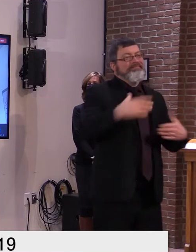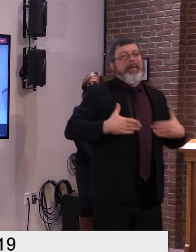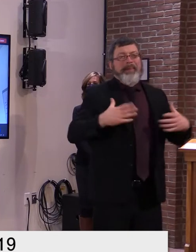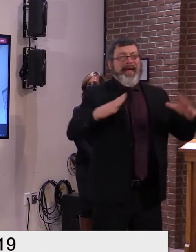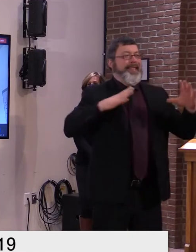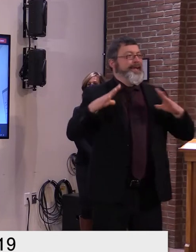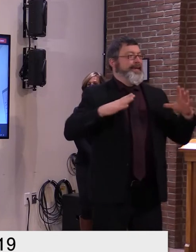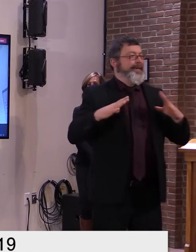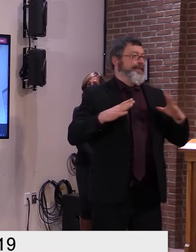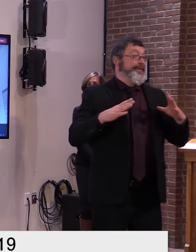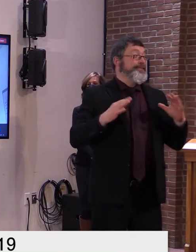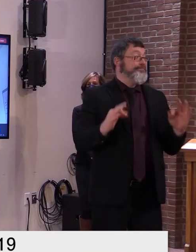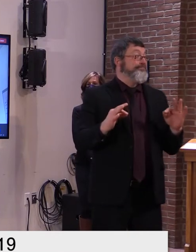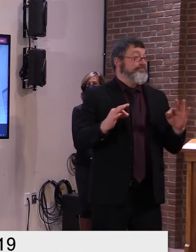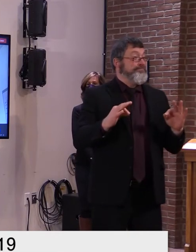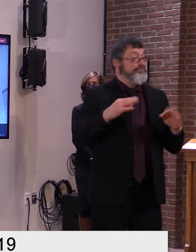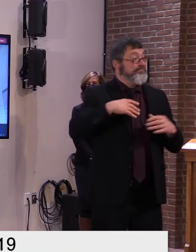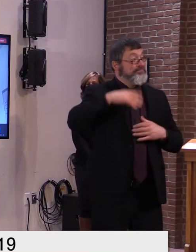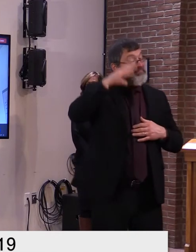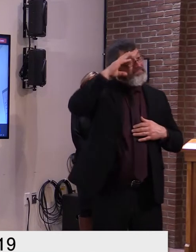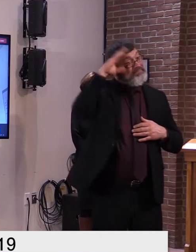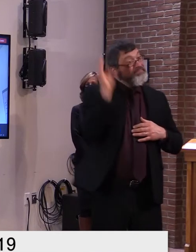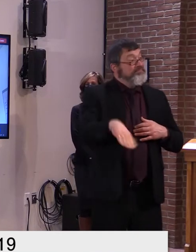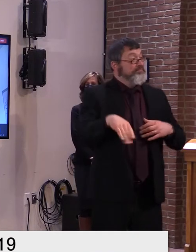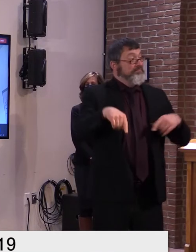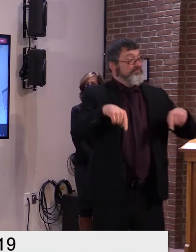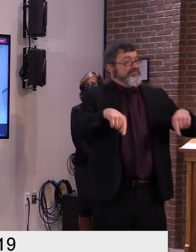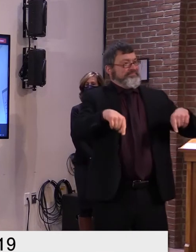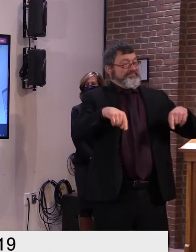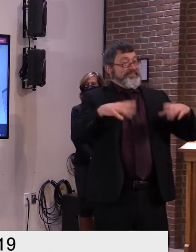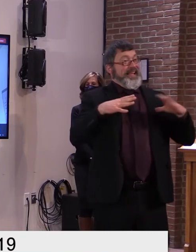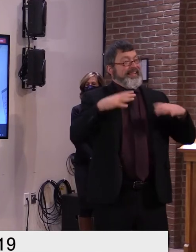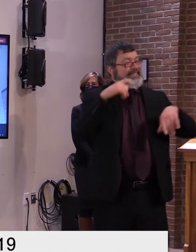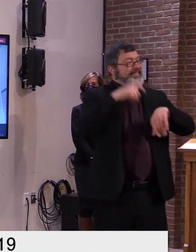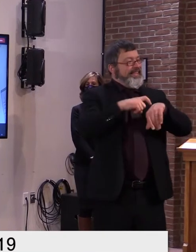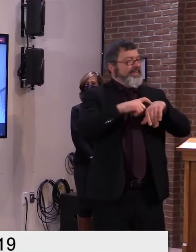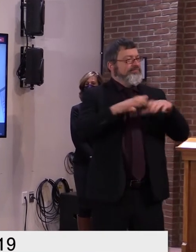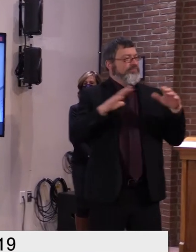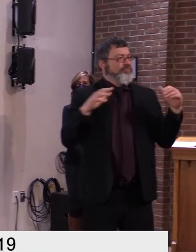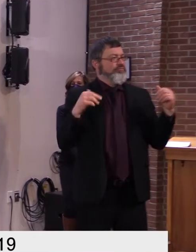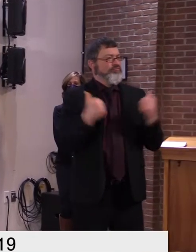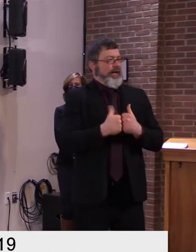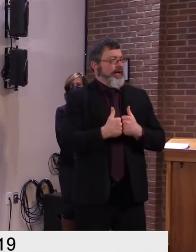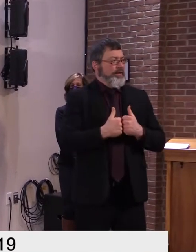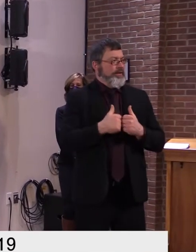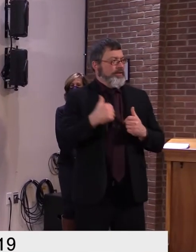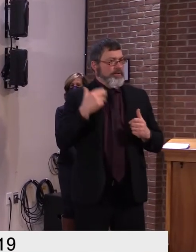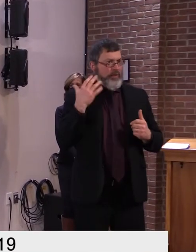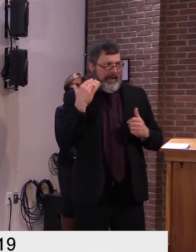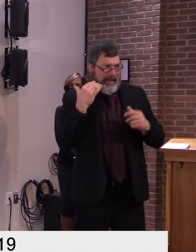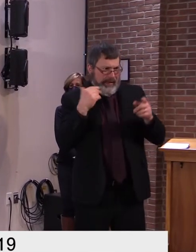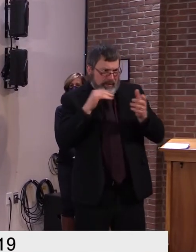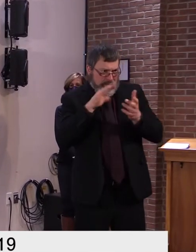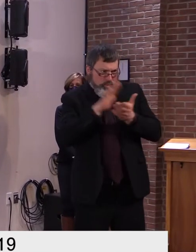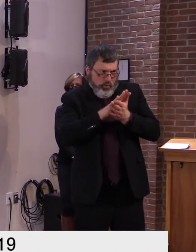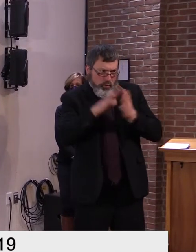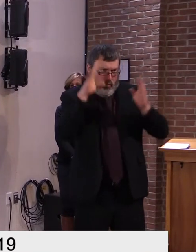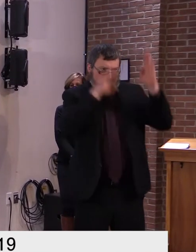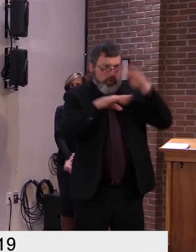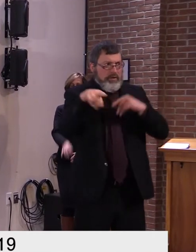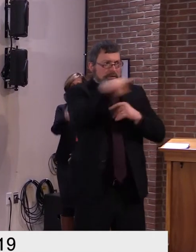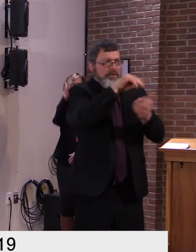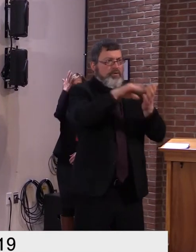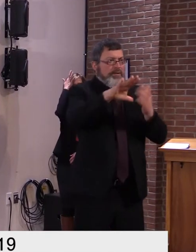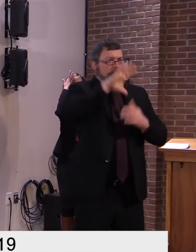response perspective, but I think our schools have done exceptionally well. And I want to acknowledge the dedicated service of our